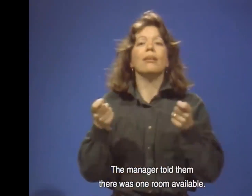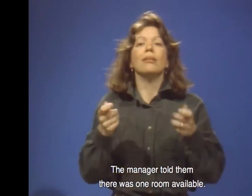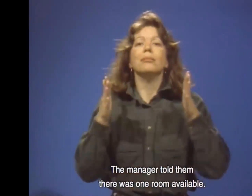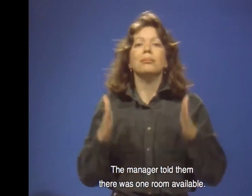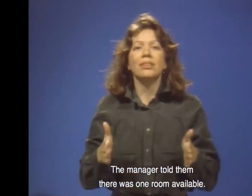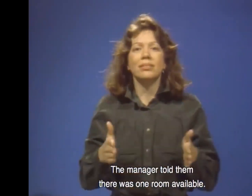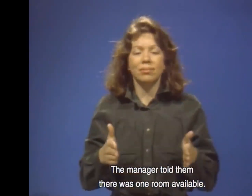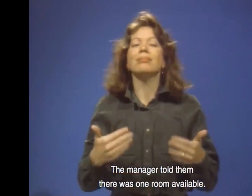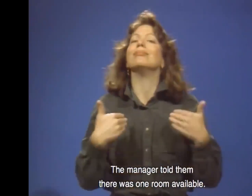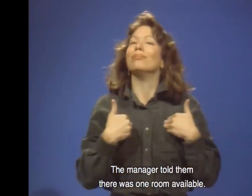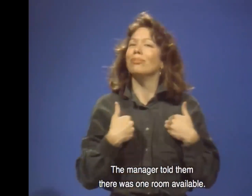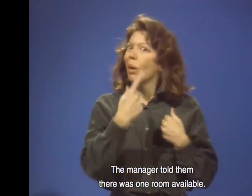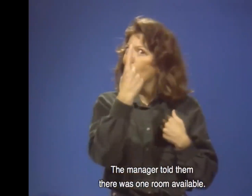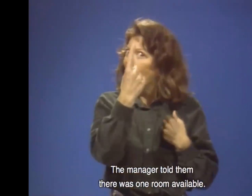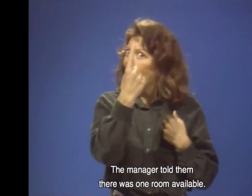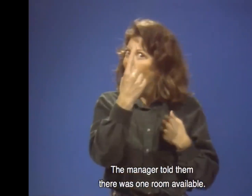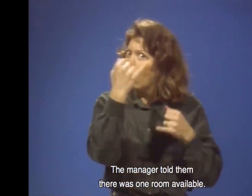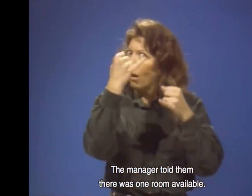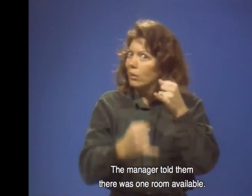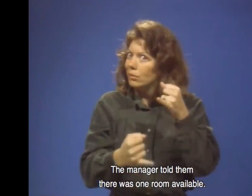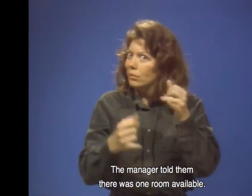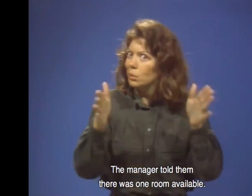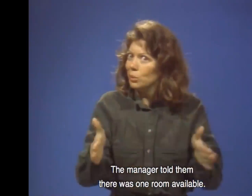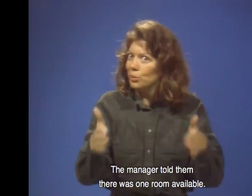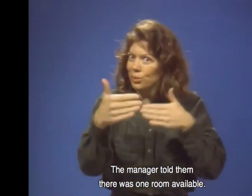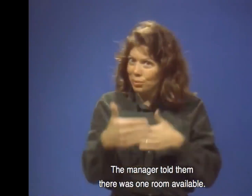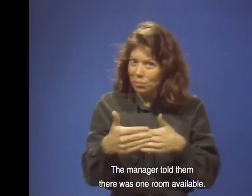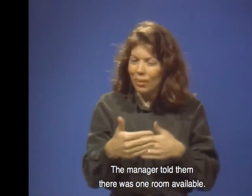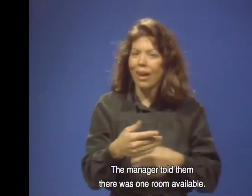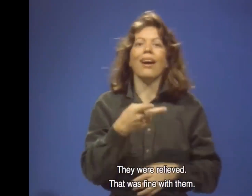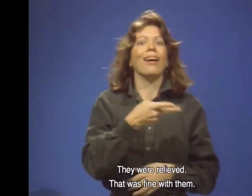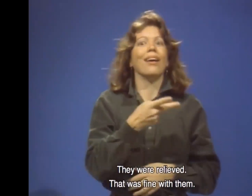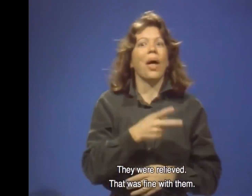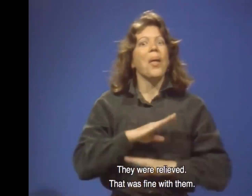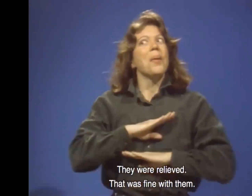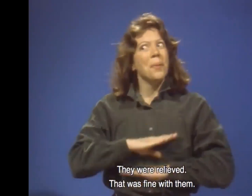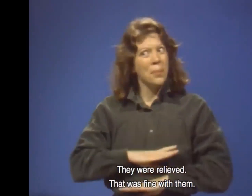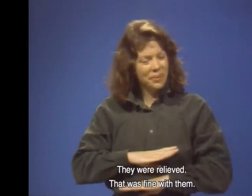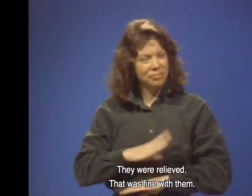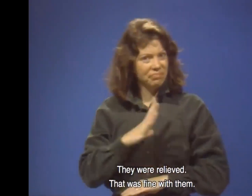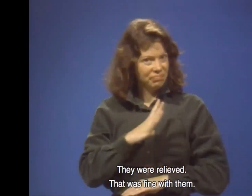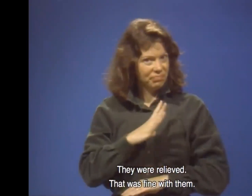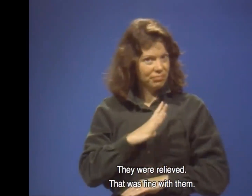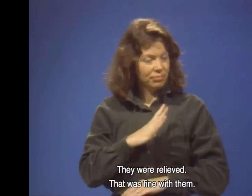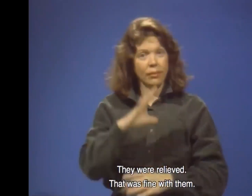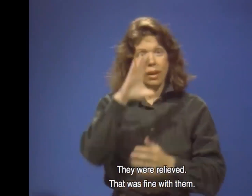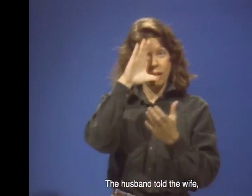room. The manager told them, "We have one last room." They were relieved and they said that was